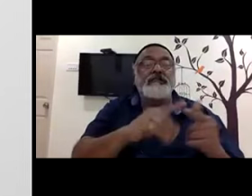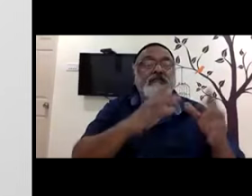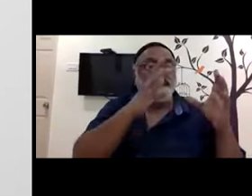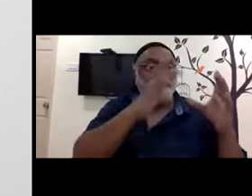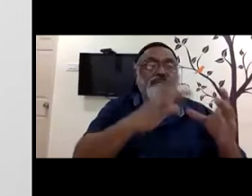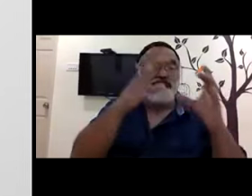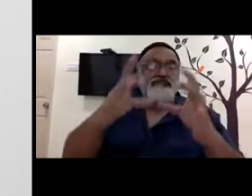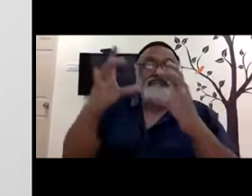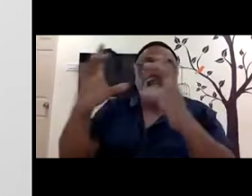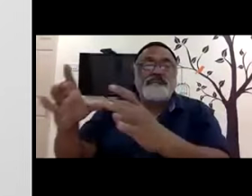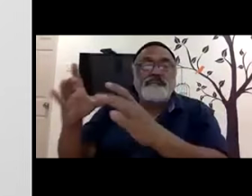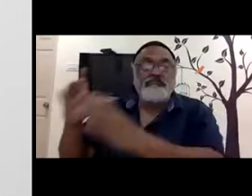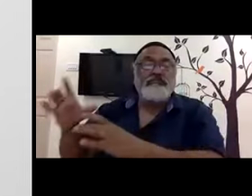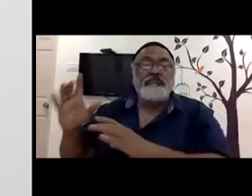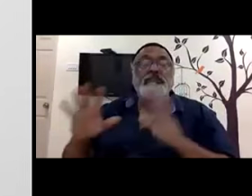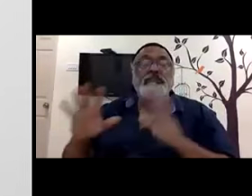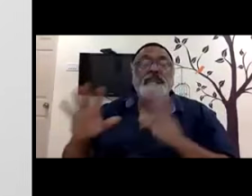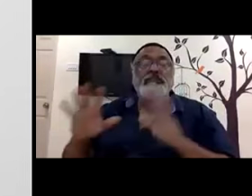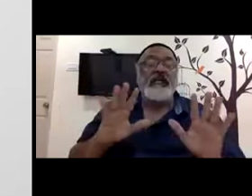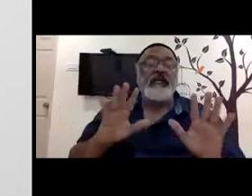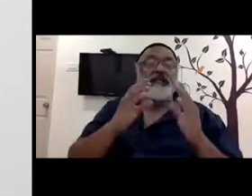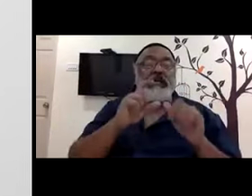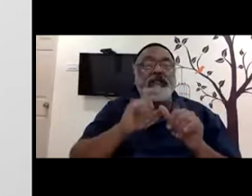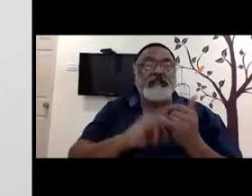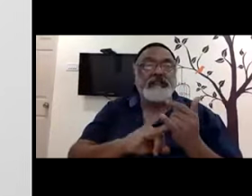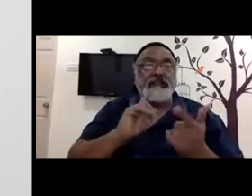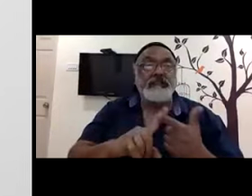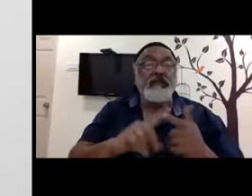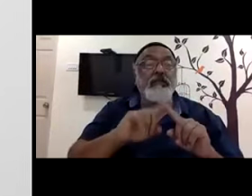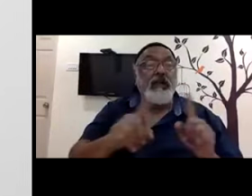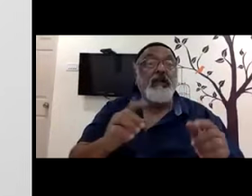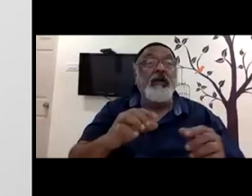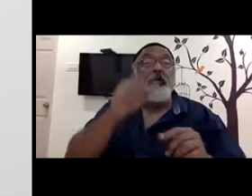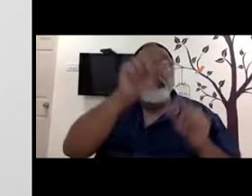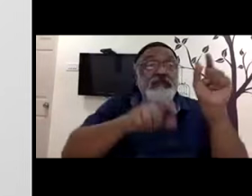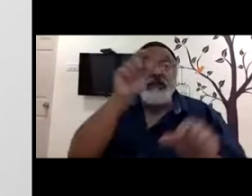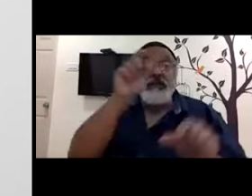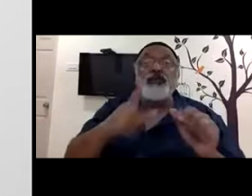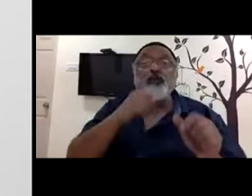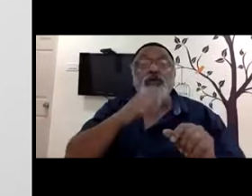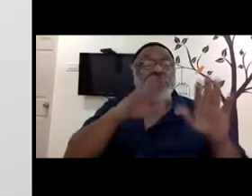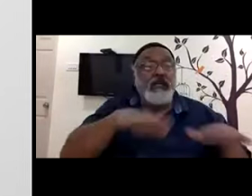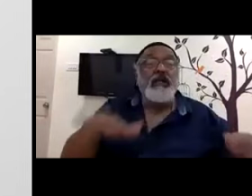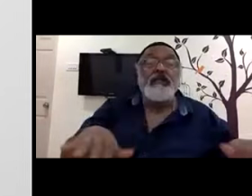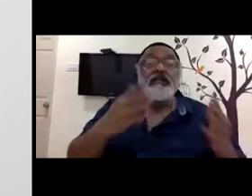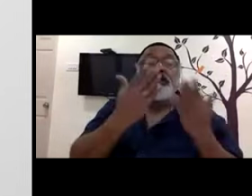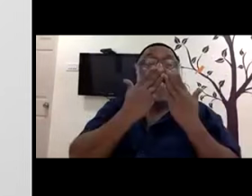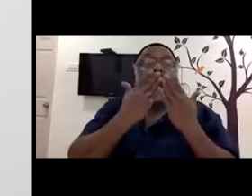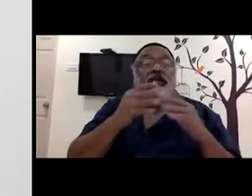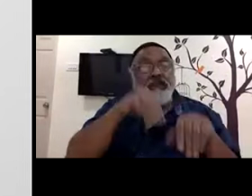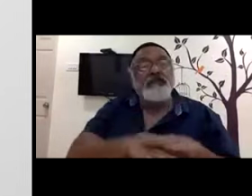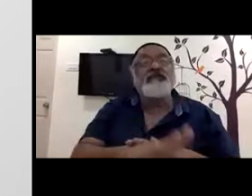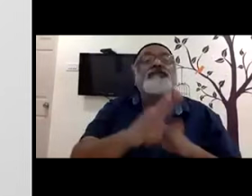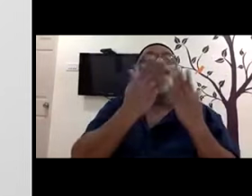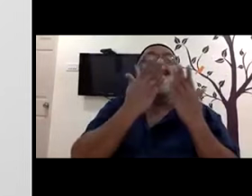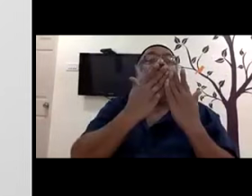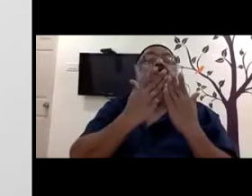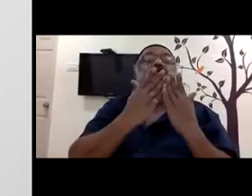quality of physical training given in the schools. However, the participants would again be the students that are there in the schools,